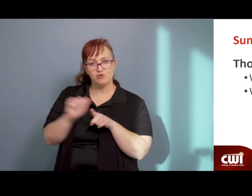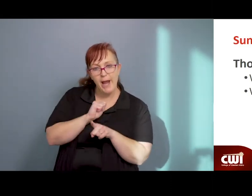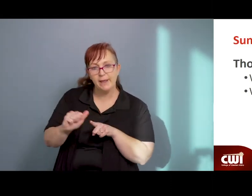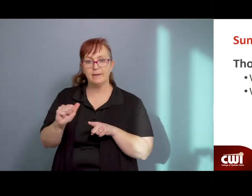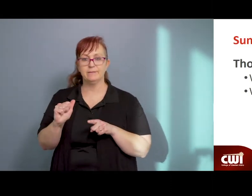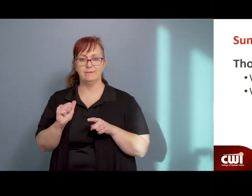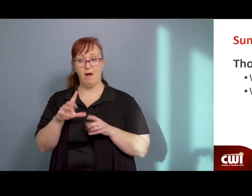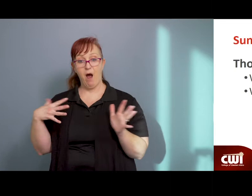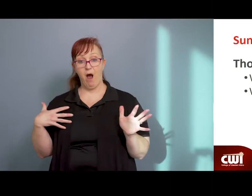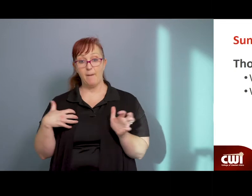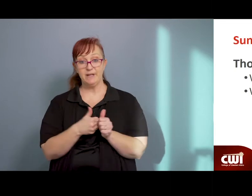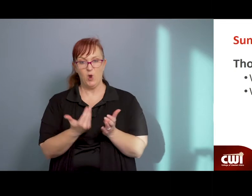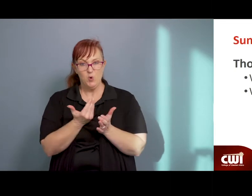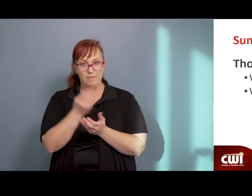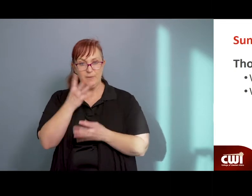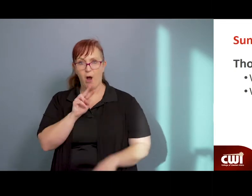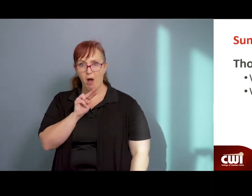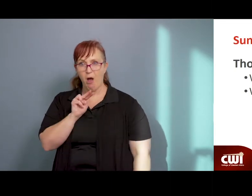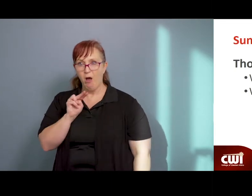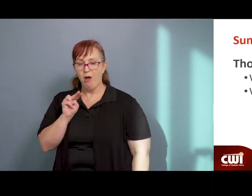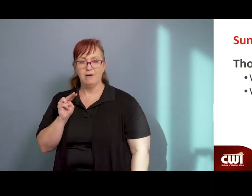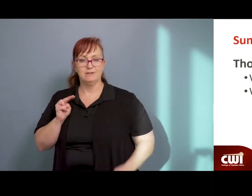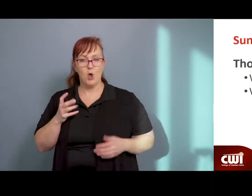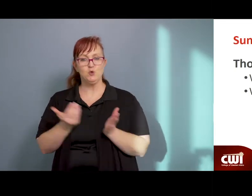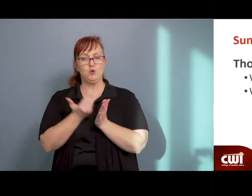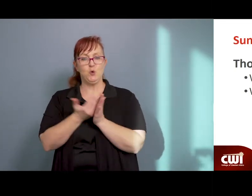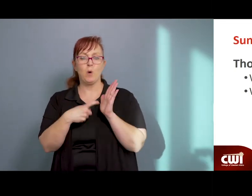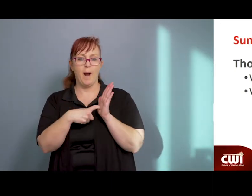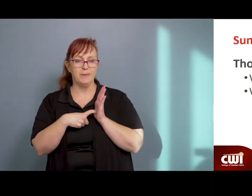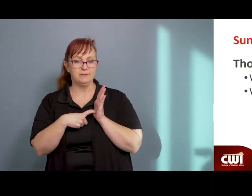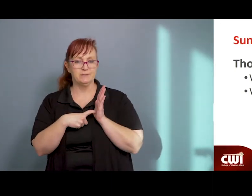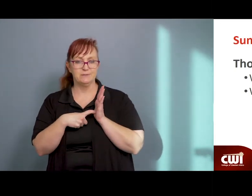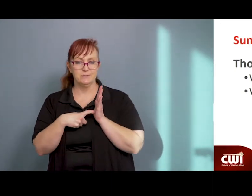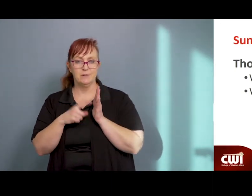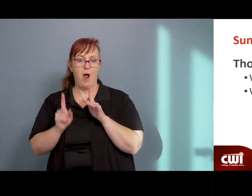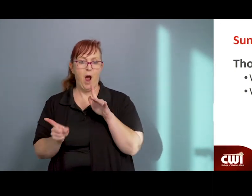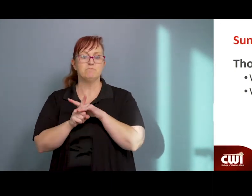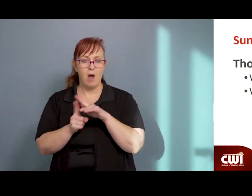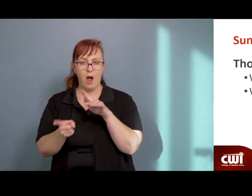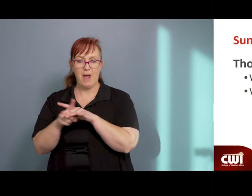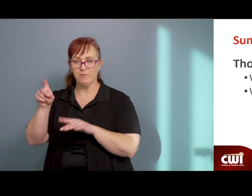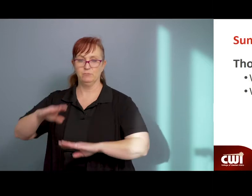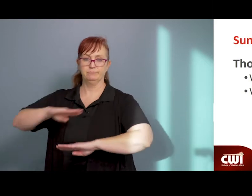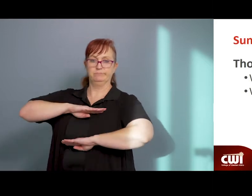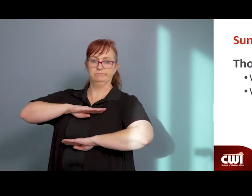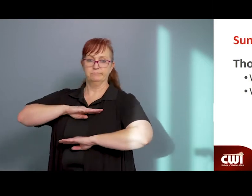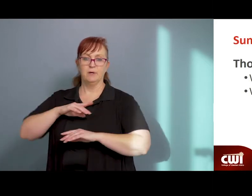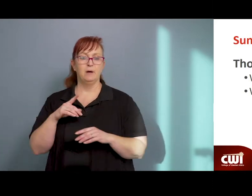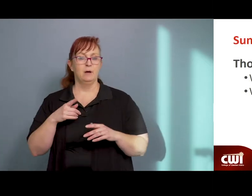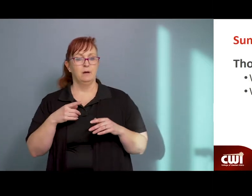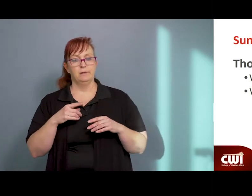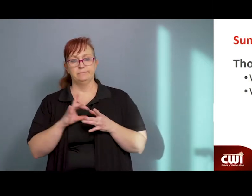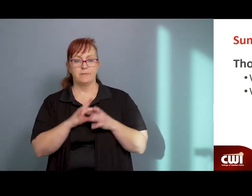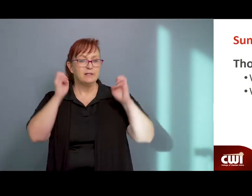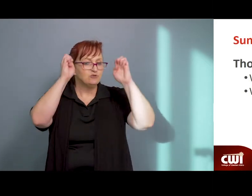already underway based off of new requirements coming forth that we're going to have to meet in instruction. We're going to have to